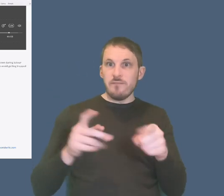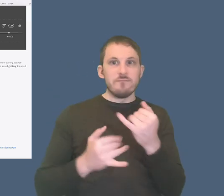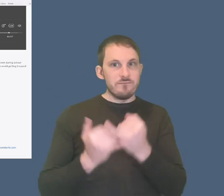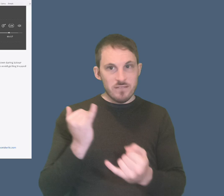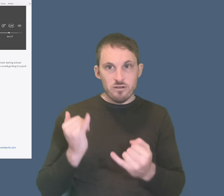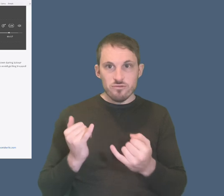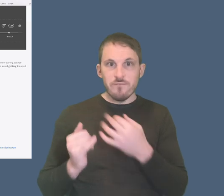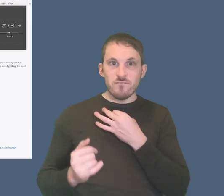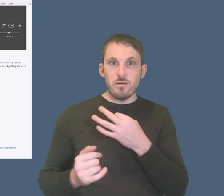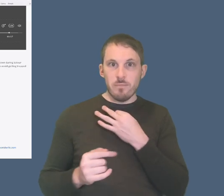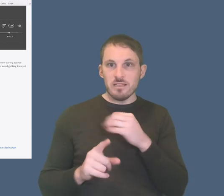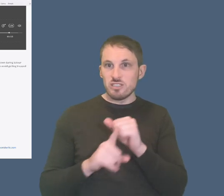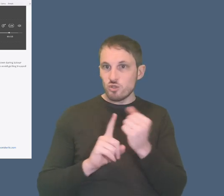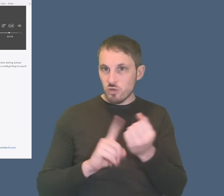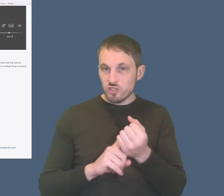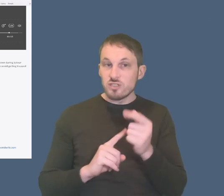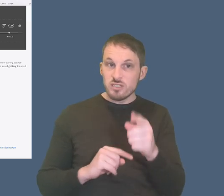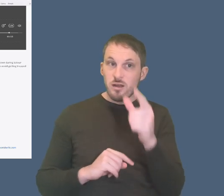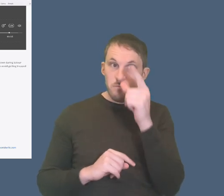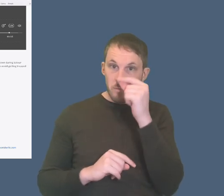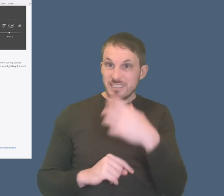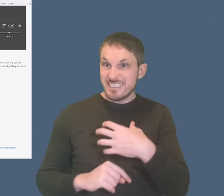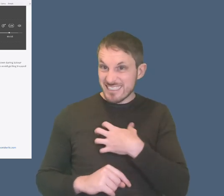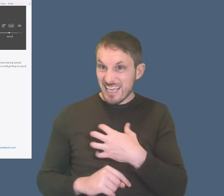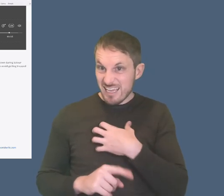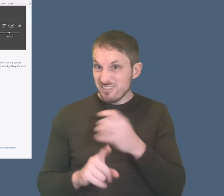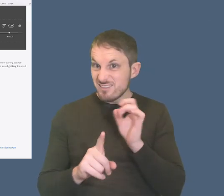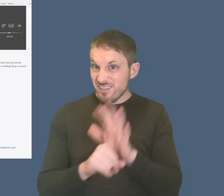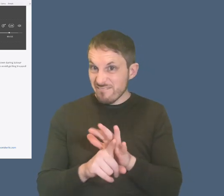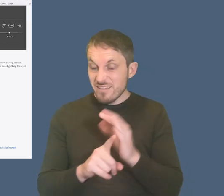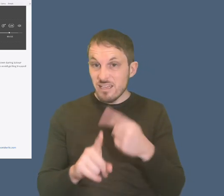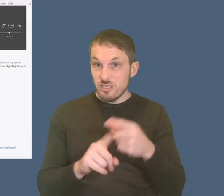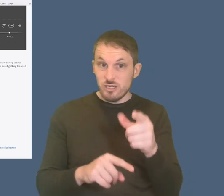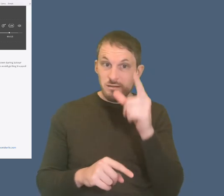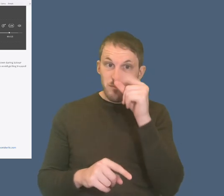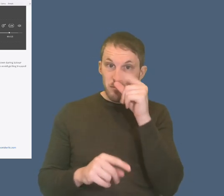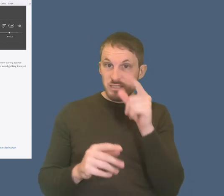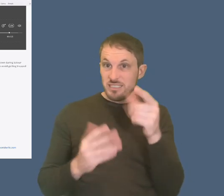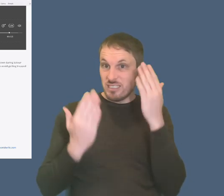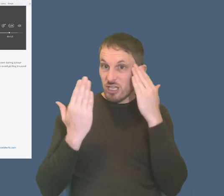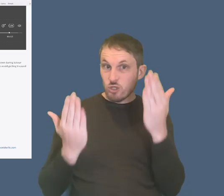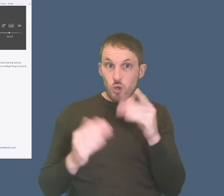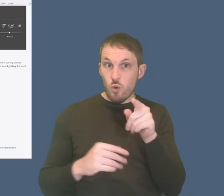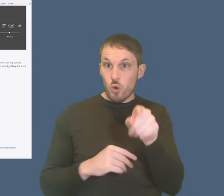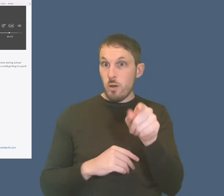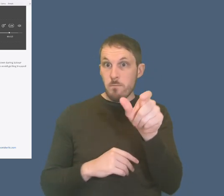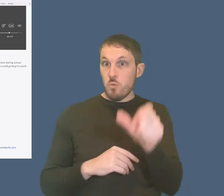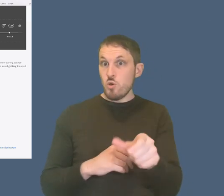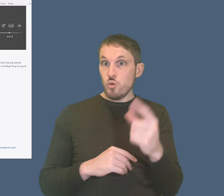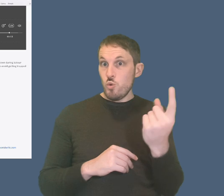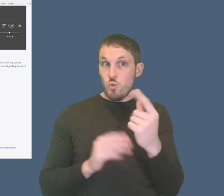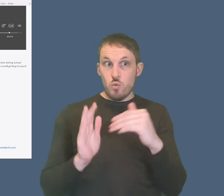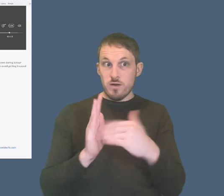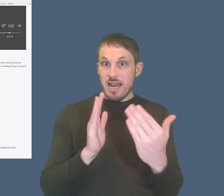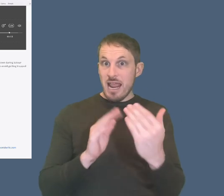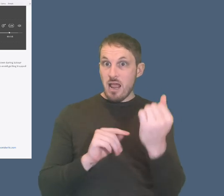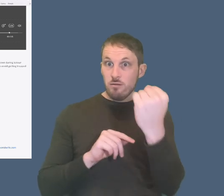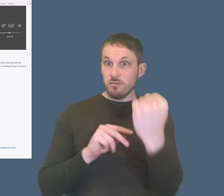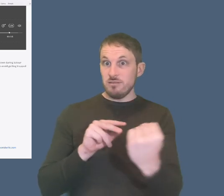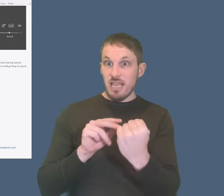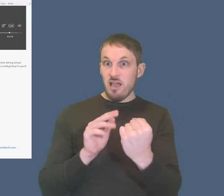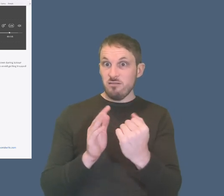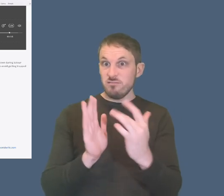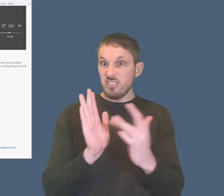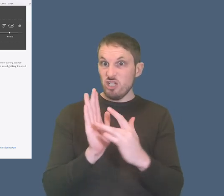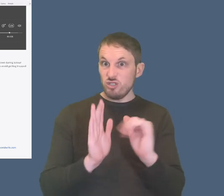vulnerable situation, she's probably scared, she probably doesn't know the person who is now down touching